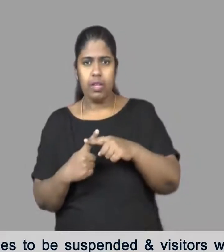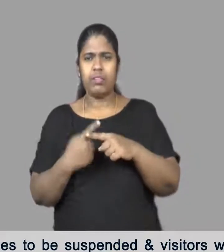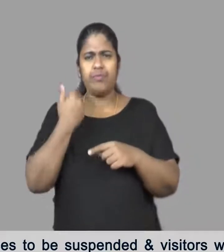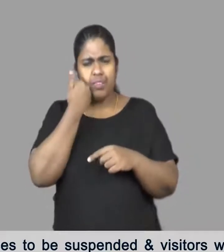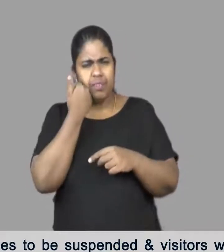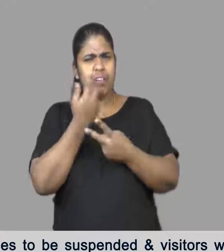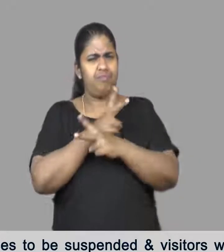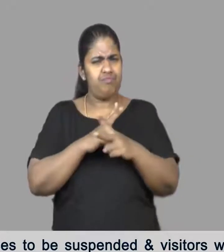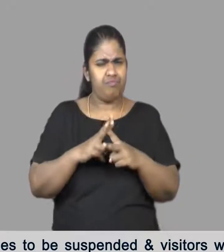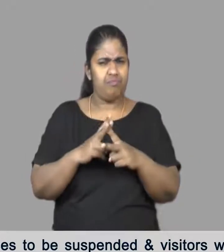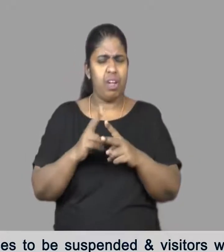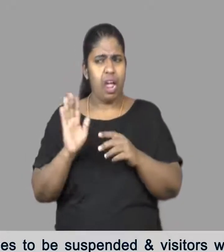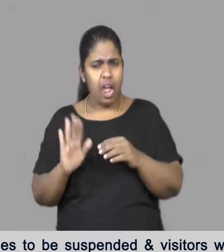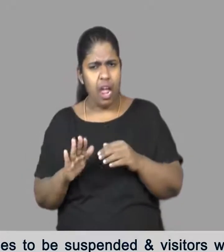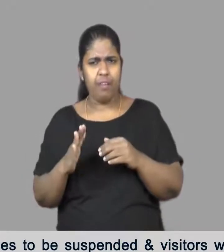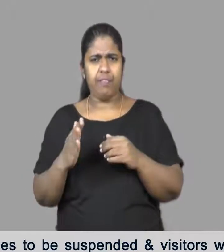to be allowed